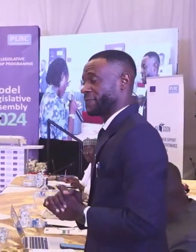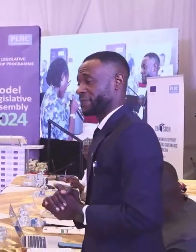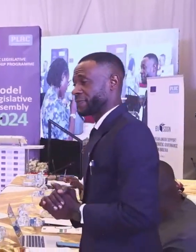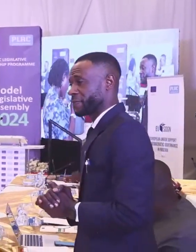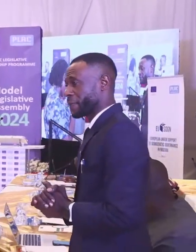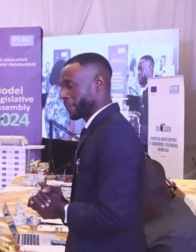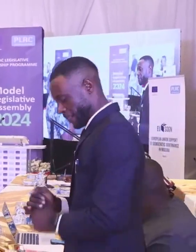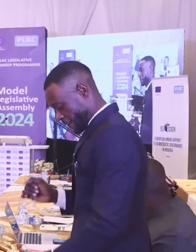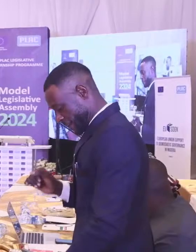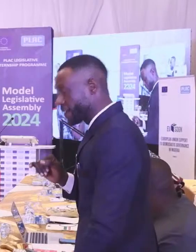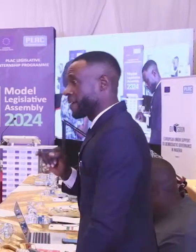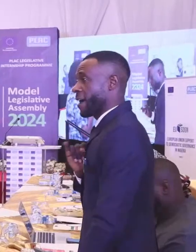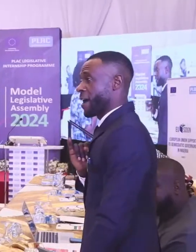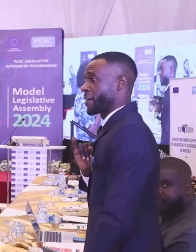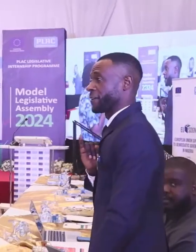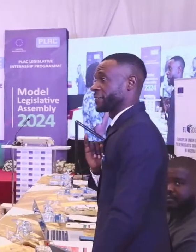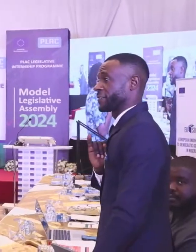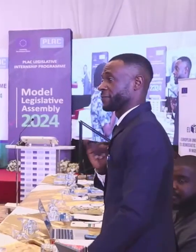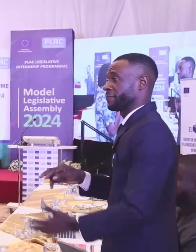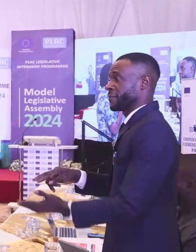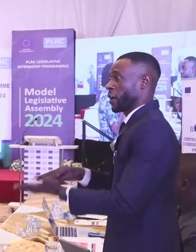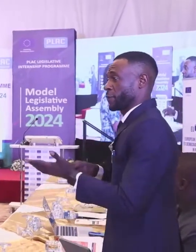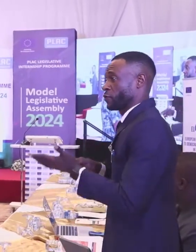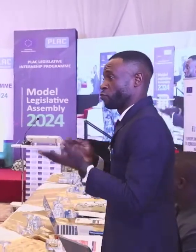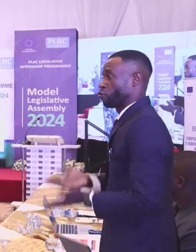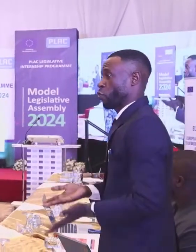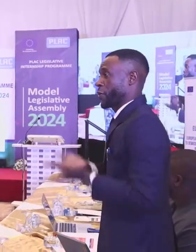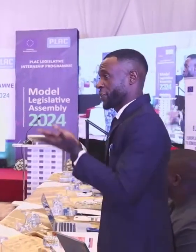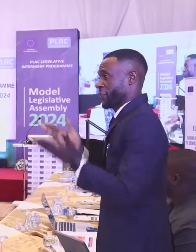Obaliku in Cross River State.